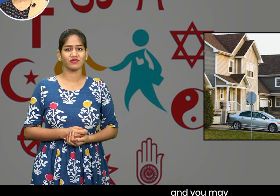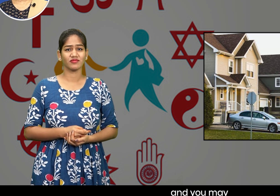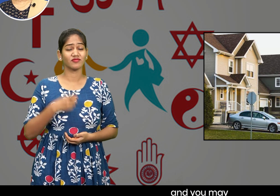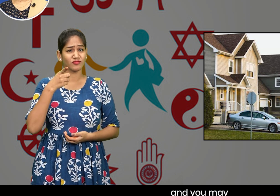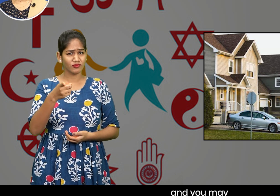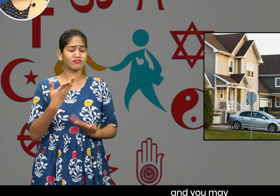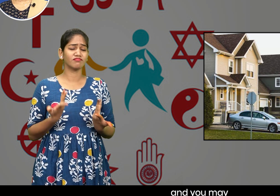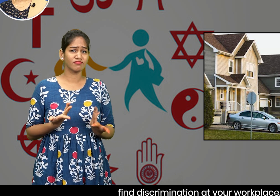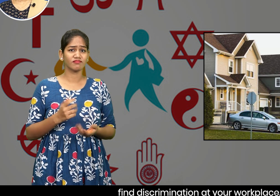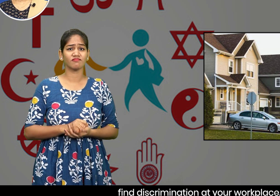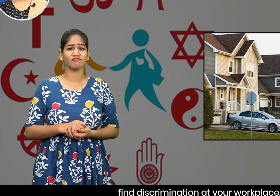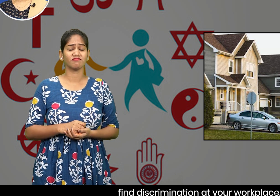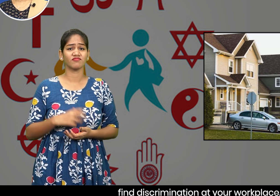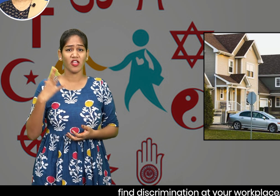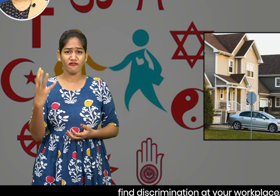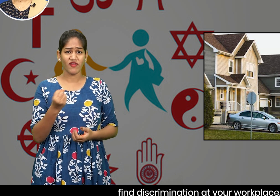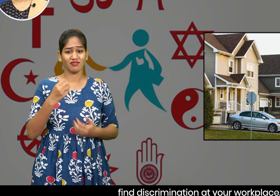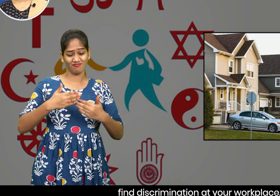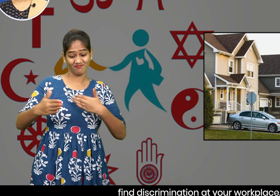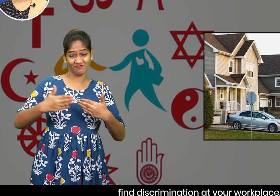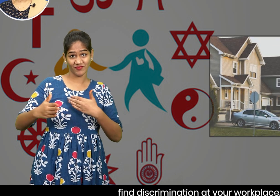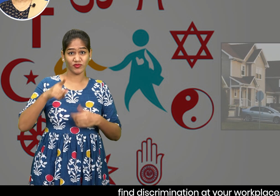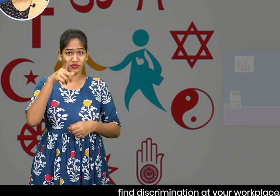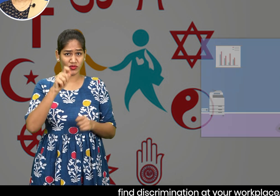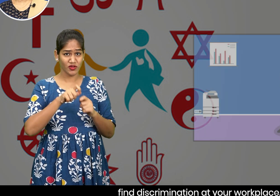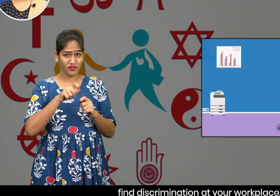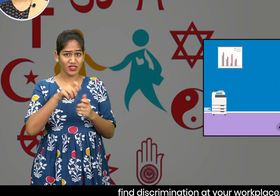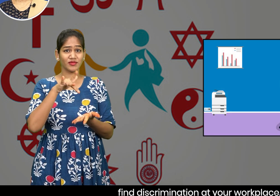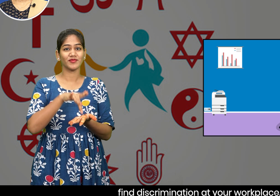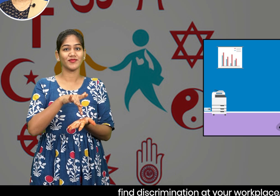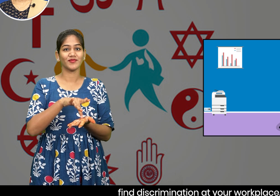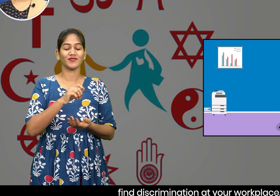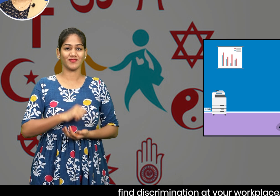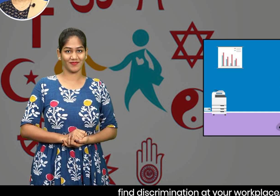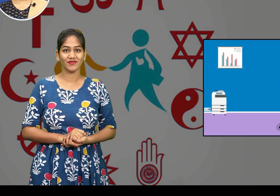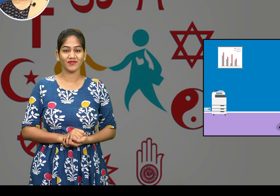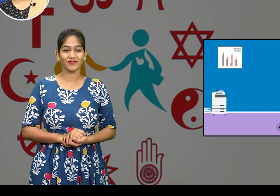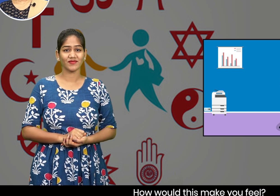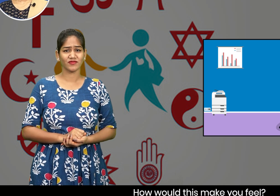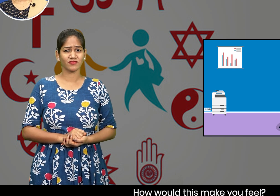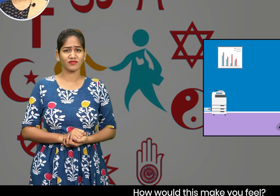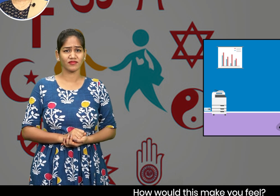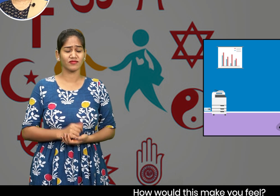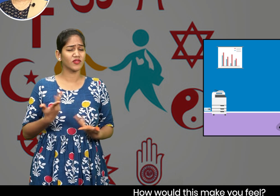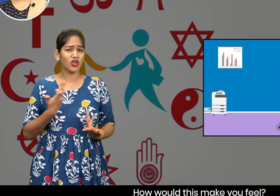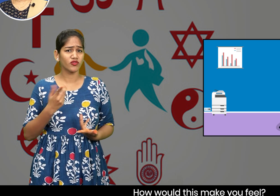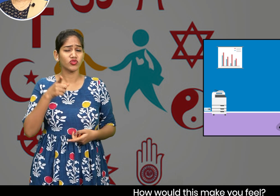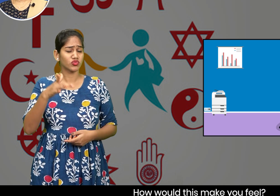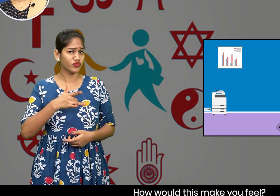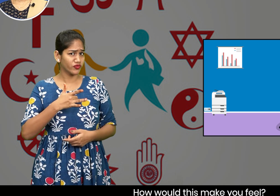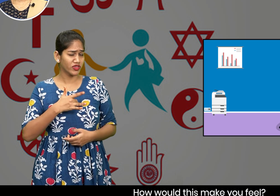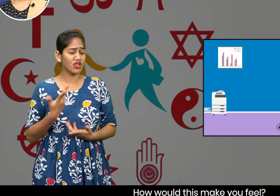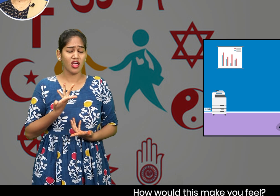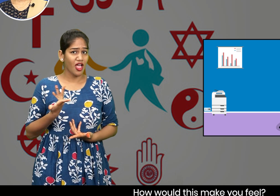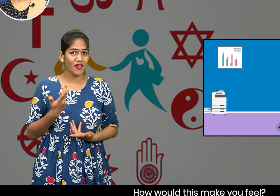and you may find discrimination at your workplace. How would this make you feel?